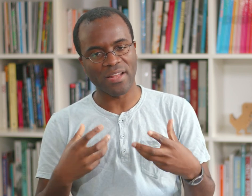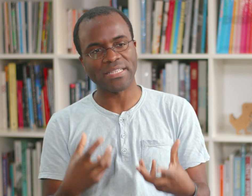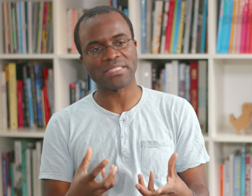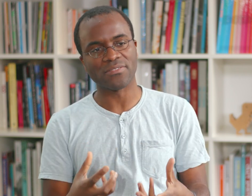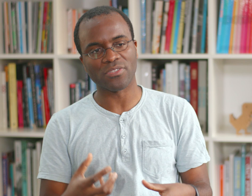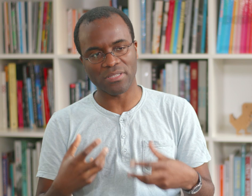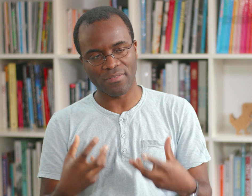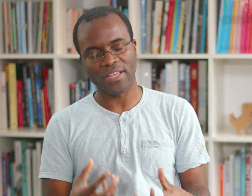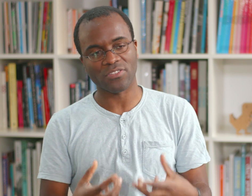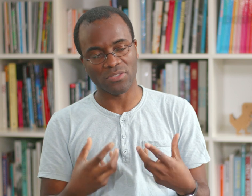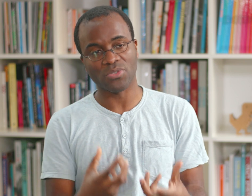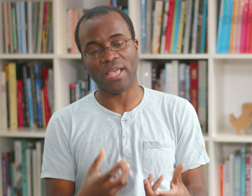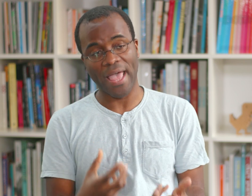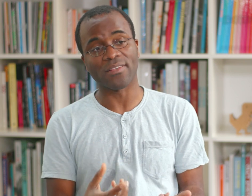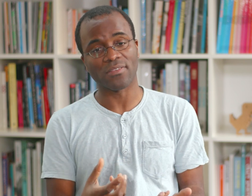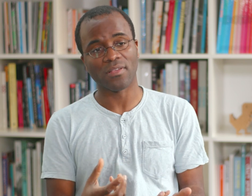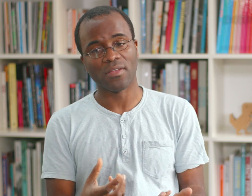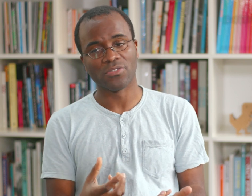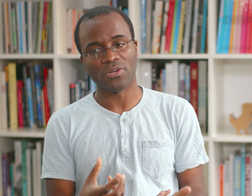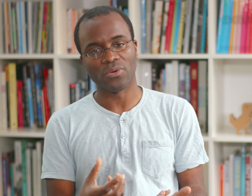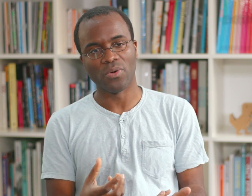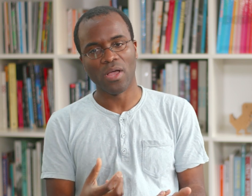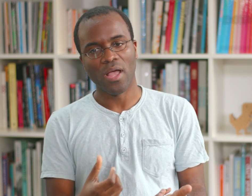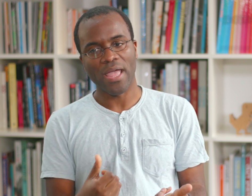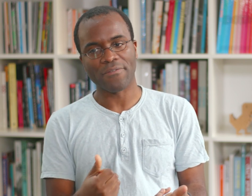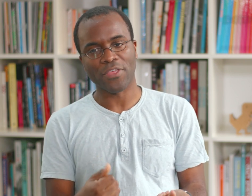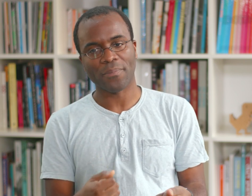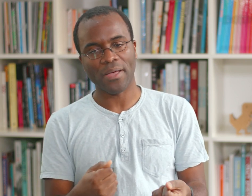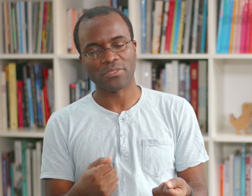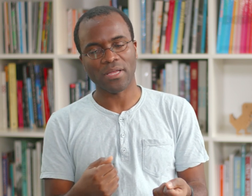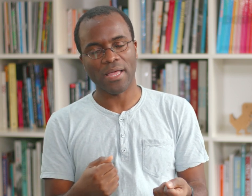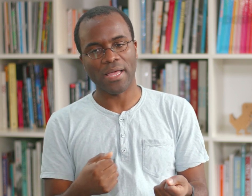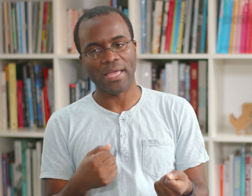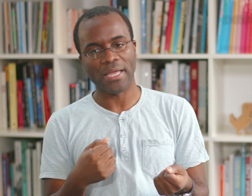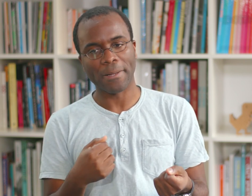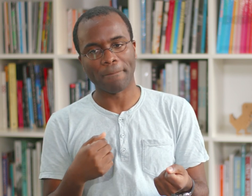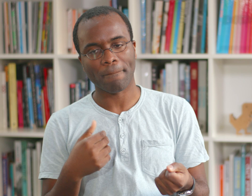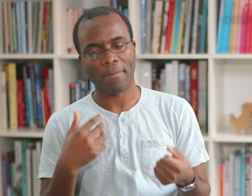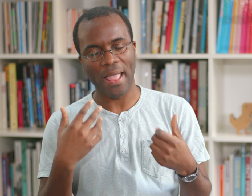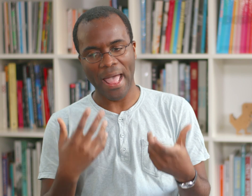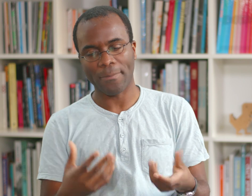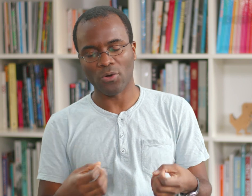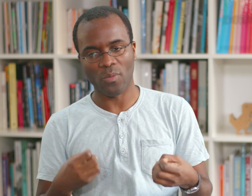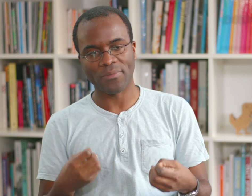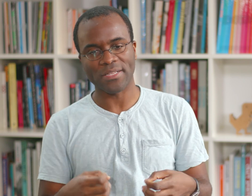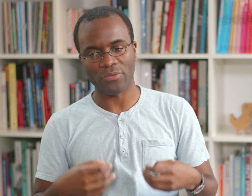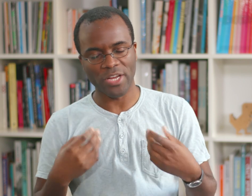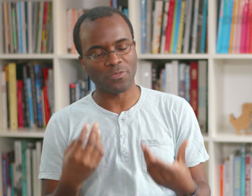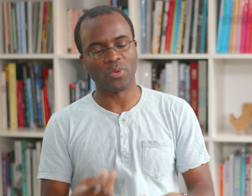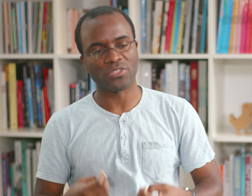native to the device the user has so if you think about a app or website that really exploits